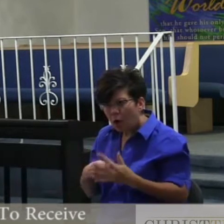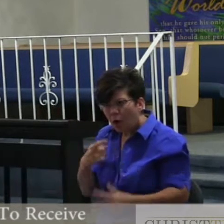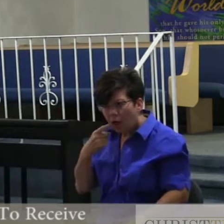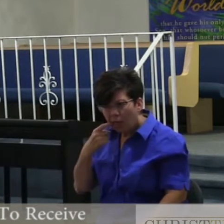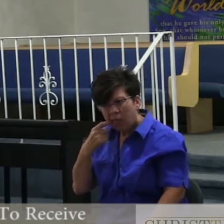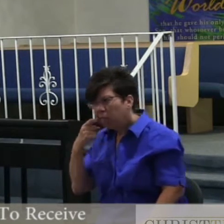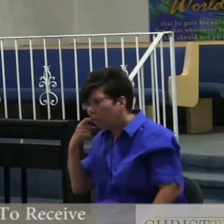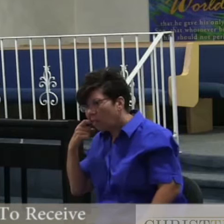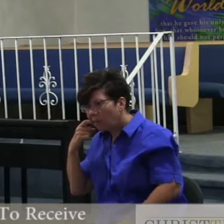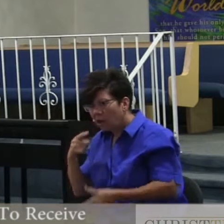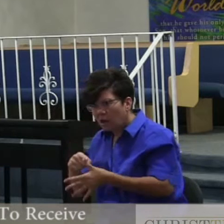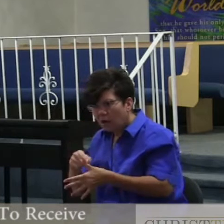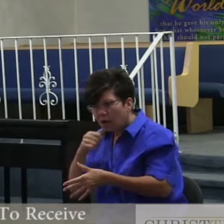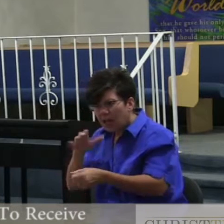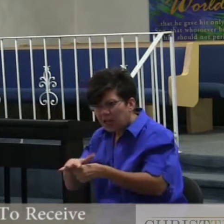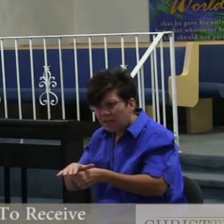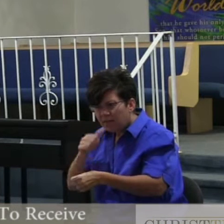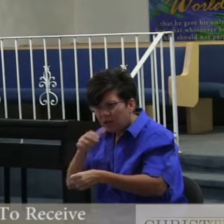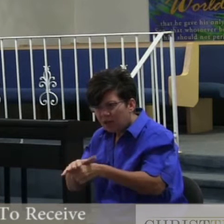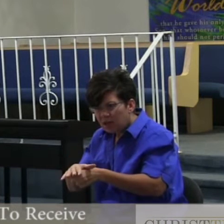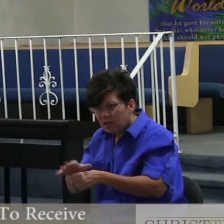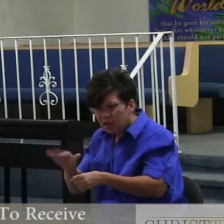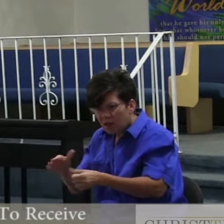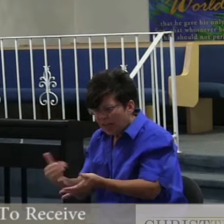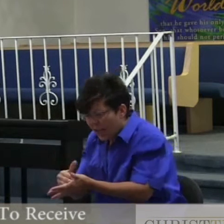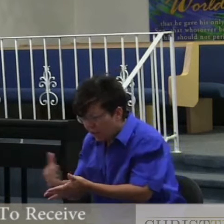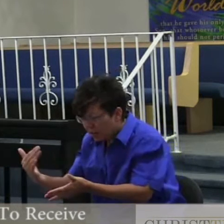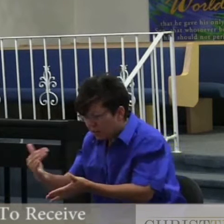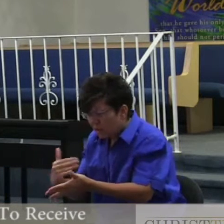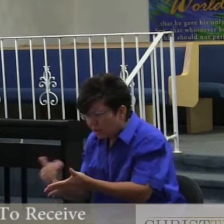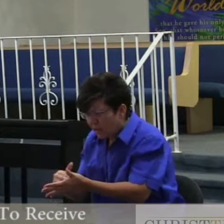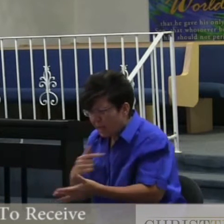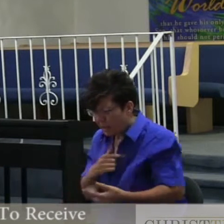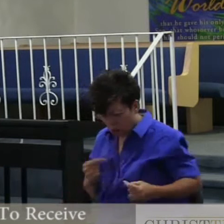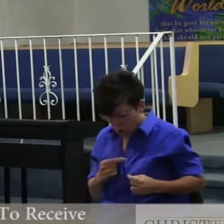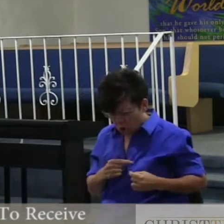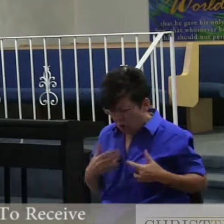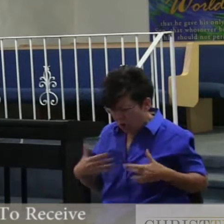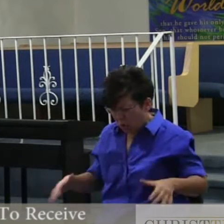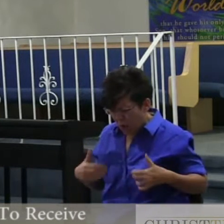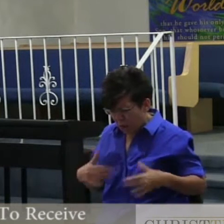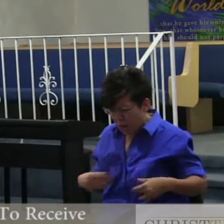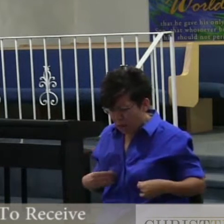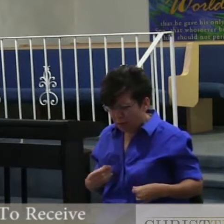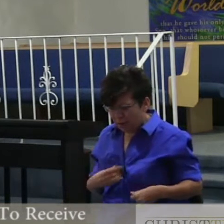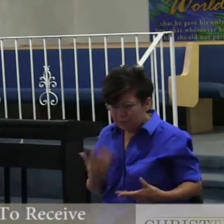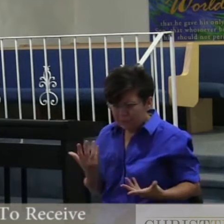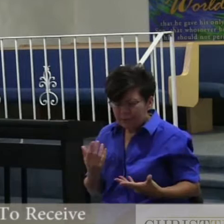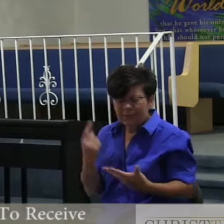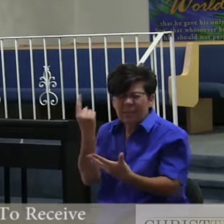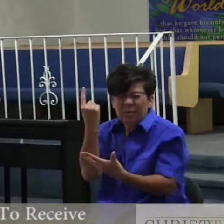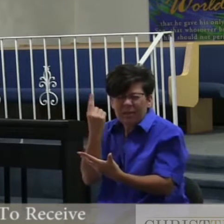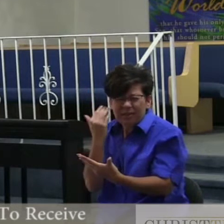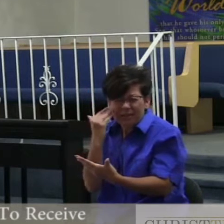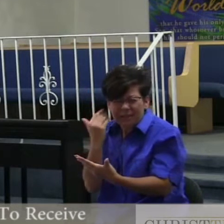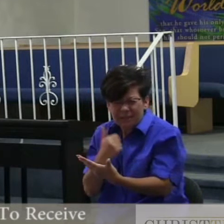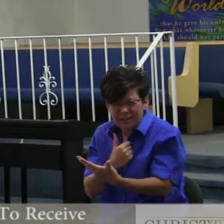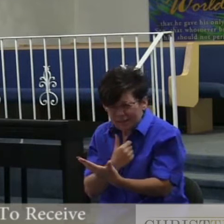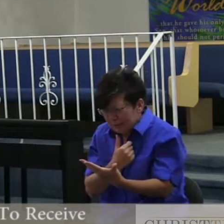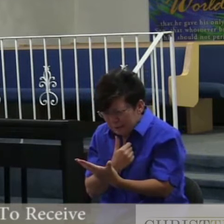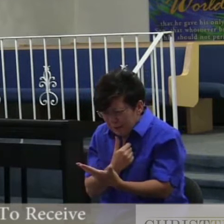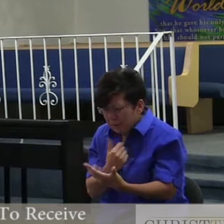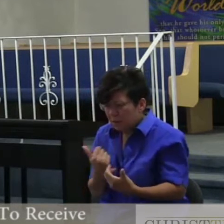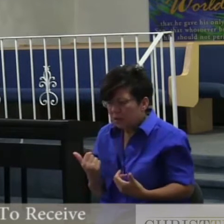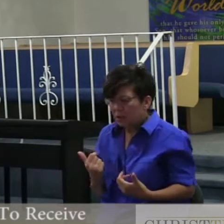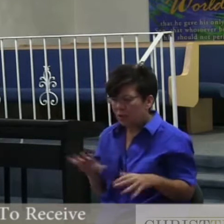it, because they don't want to have that feeling of hurt or frustrated or depressed.